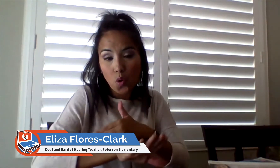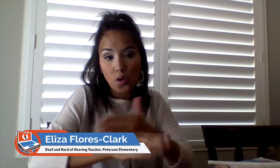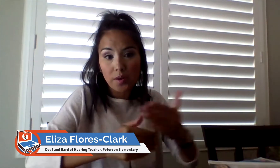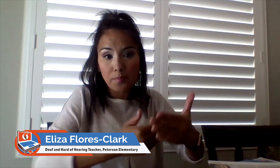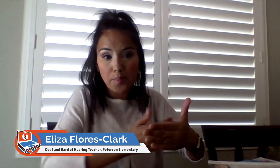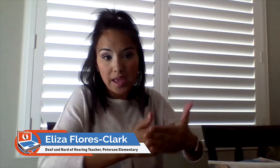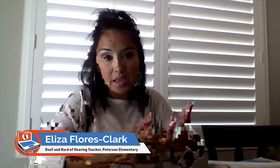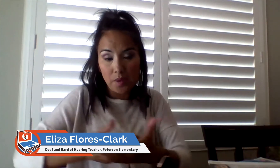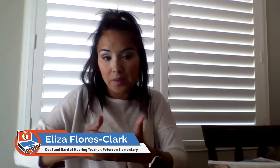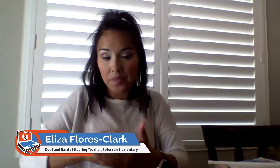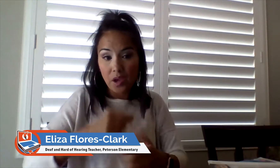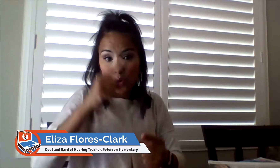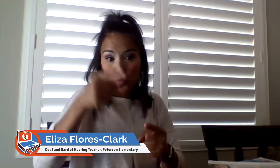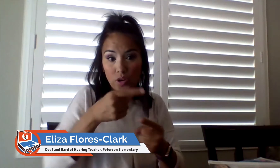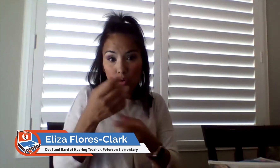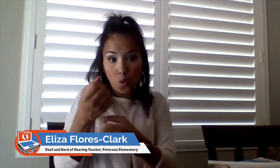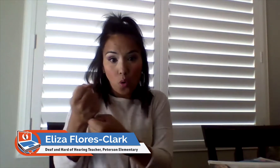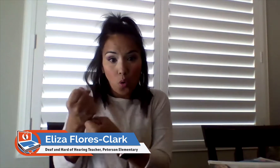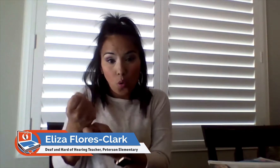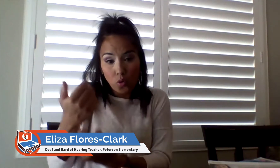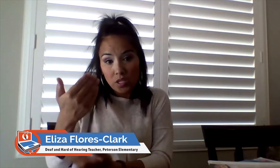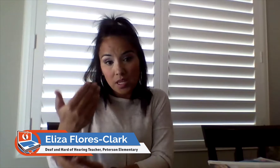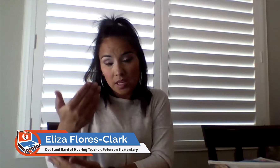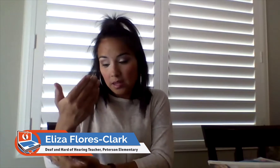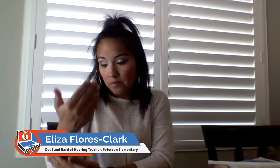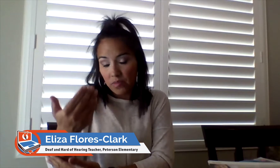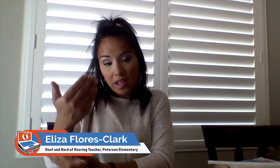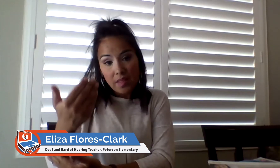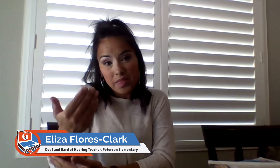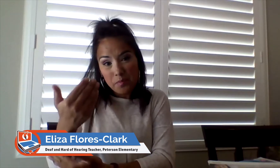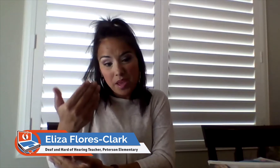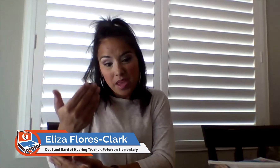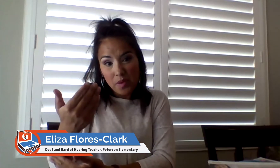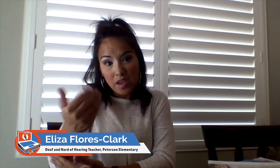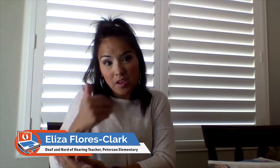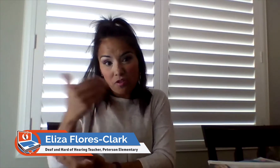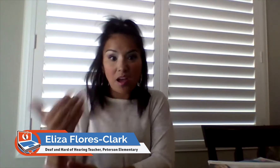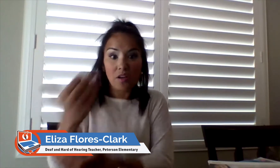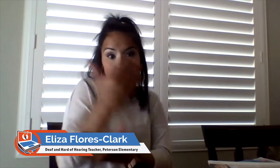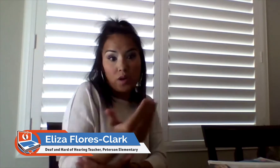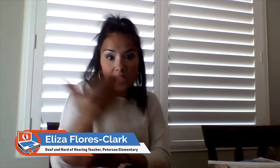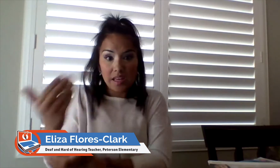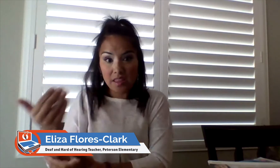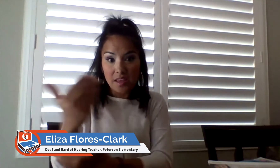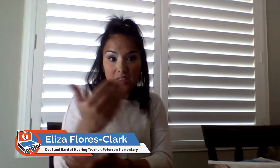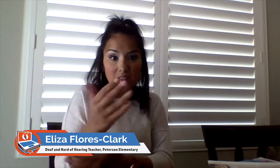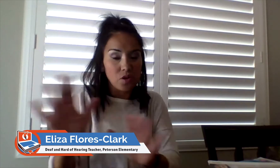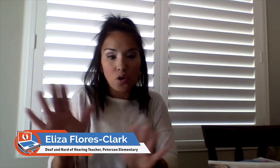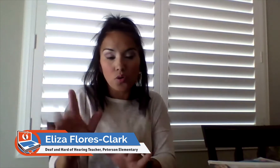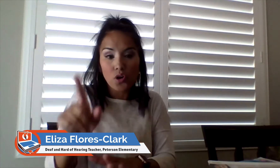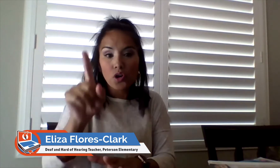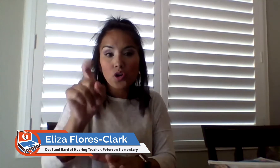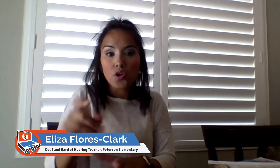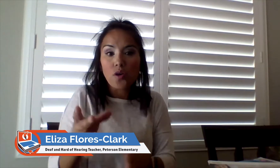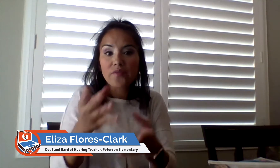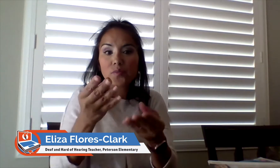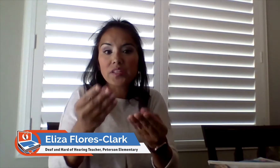newborn baby. When you're holding the baby, you're not going like this. No, you have to be